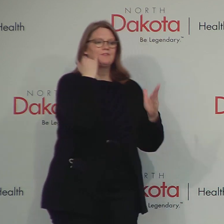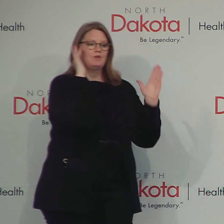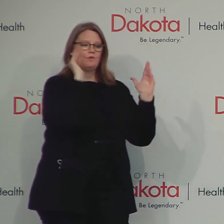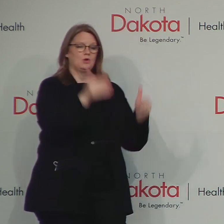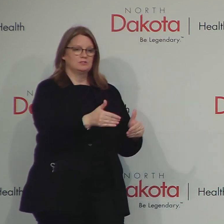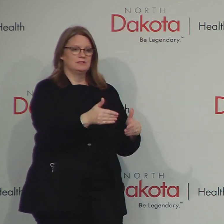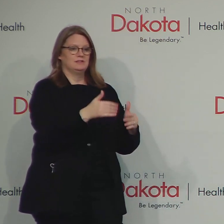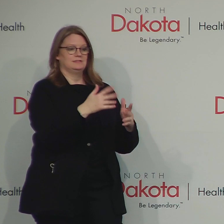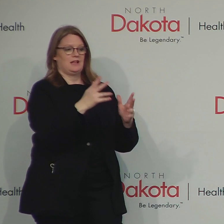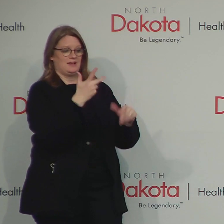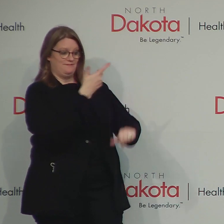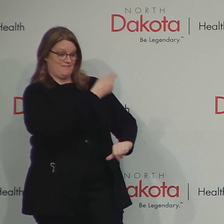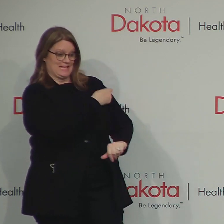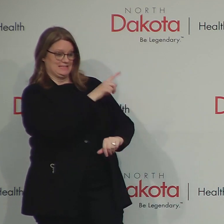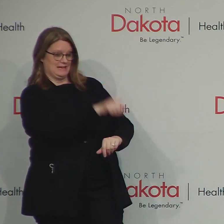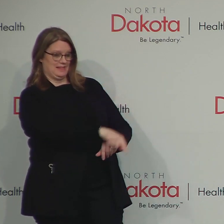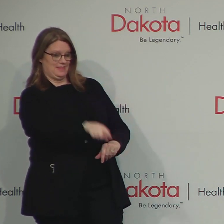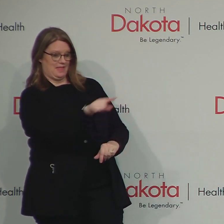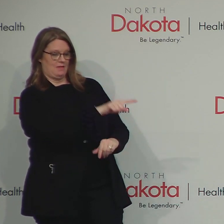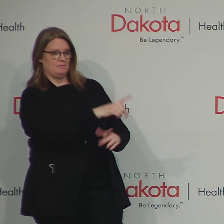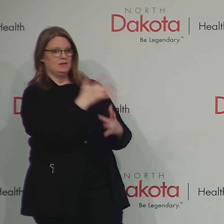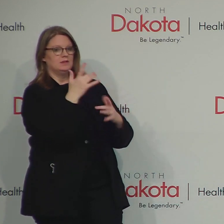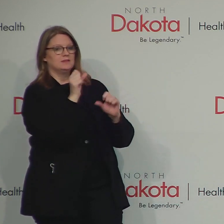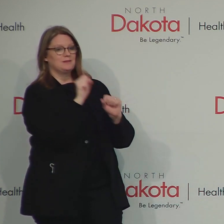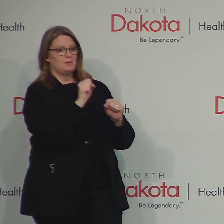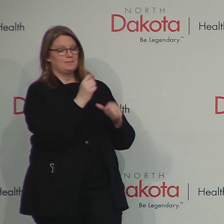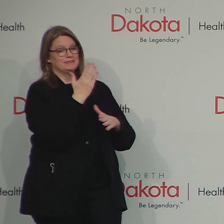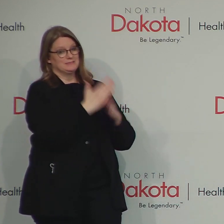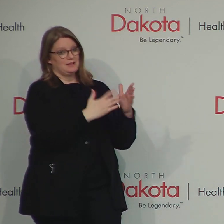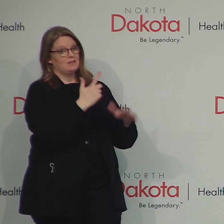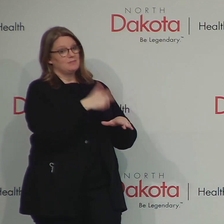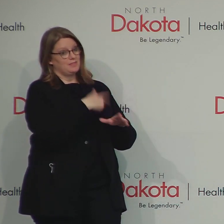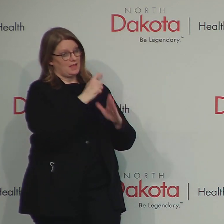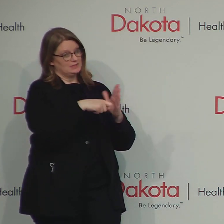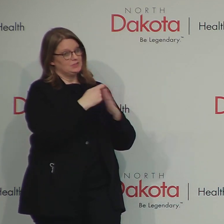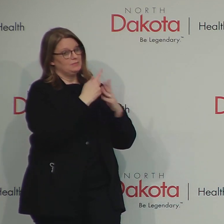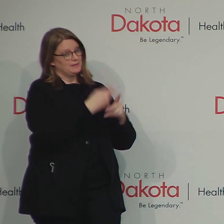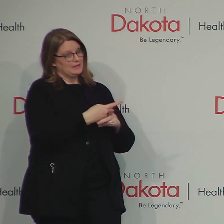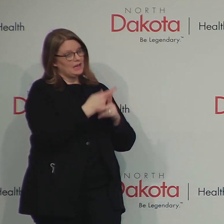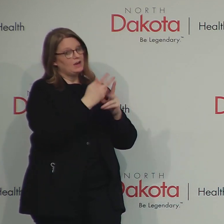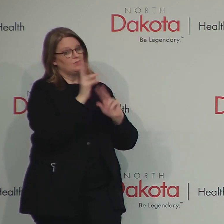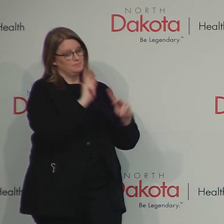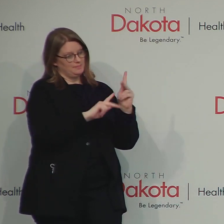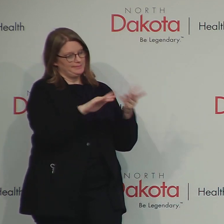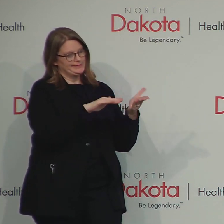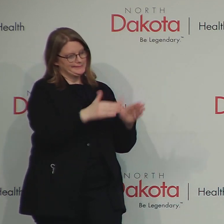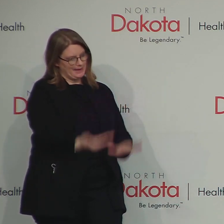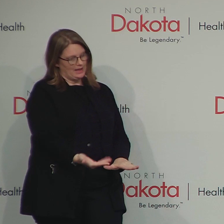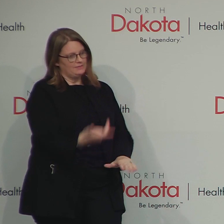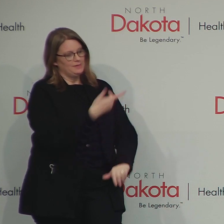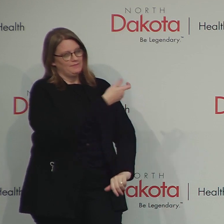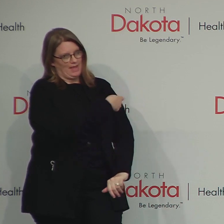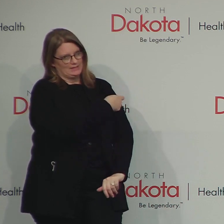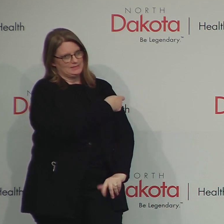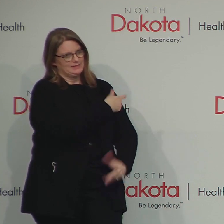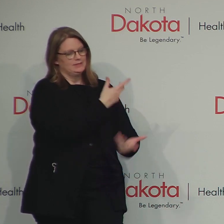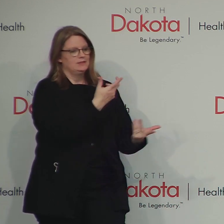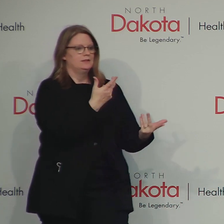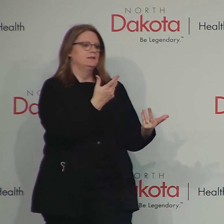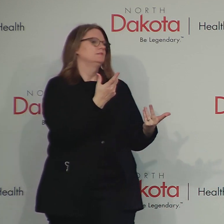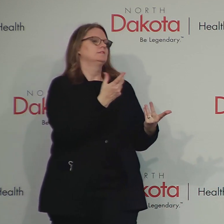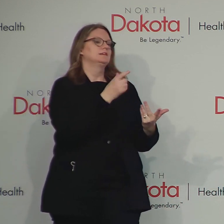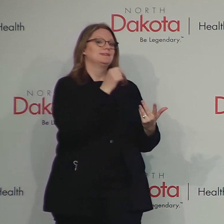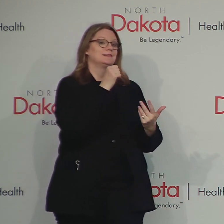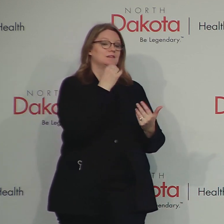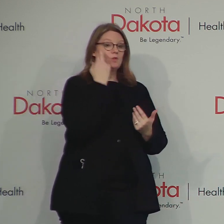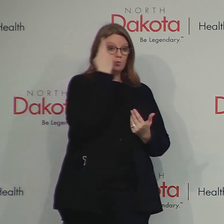long-term care residents, then it's likely there may be some long-term care residents that die after being vaccinated, not necessarily